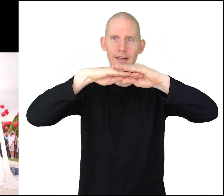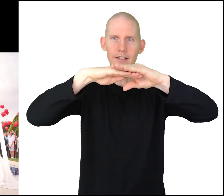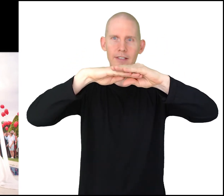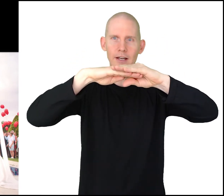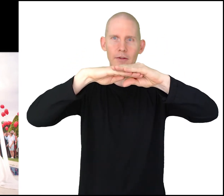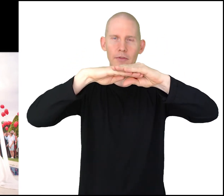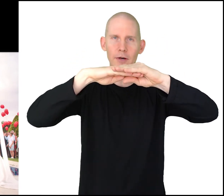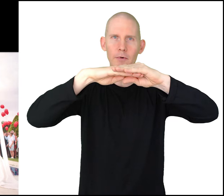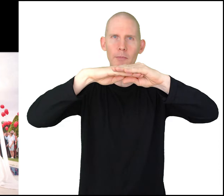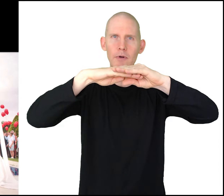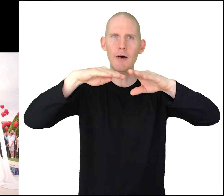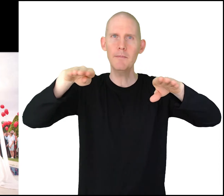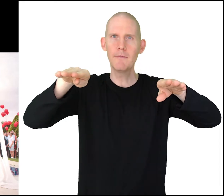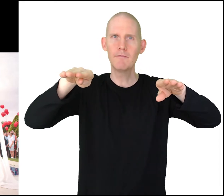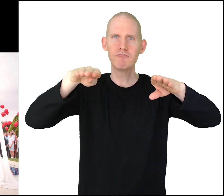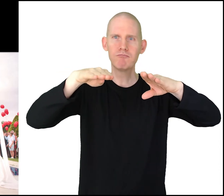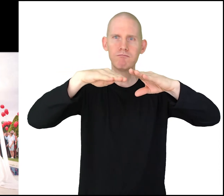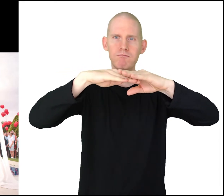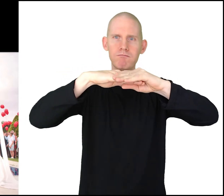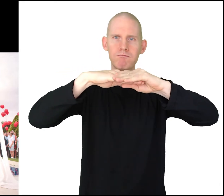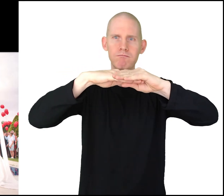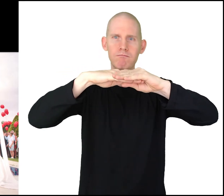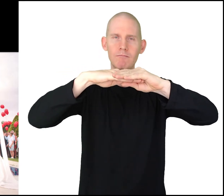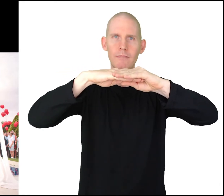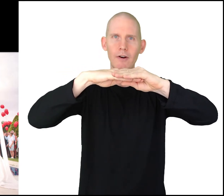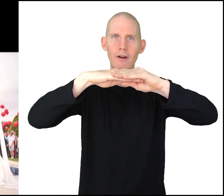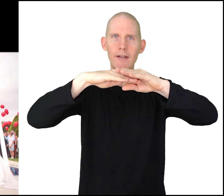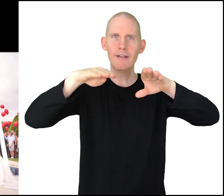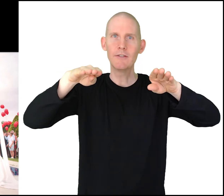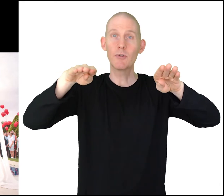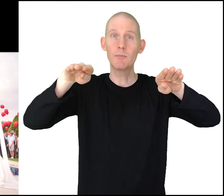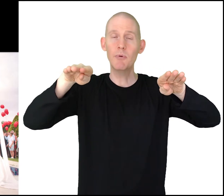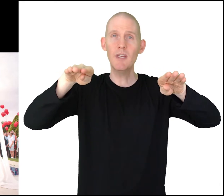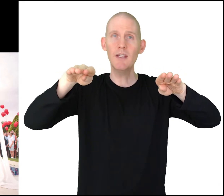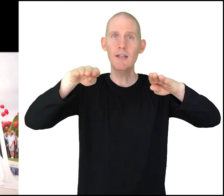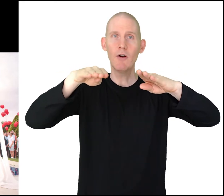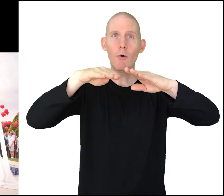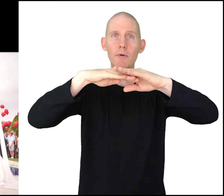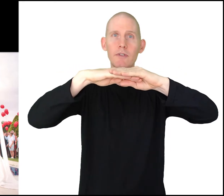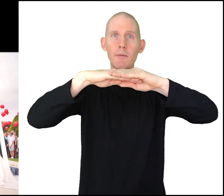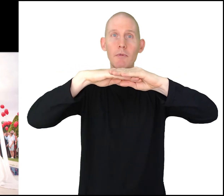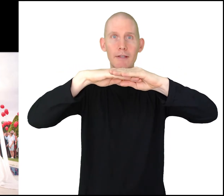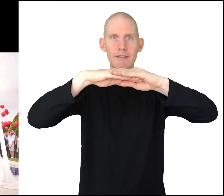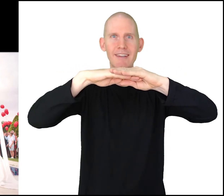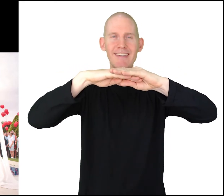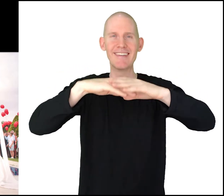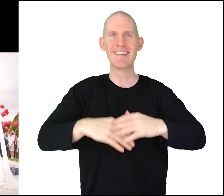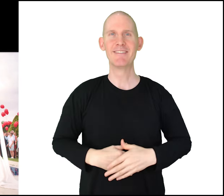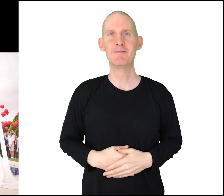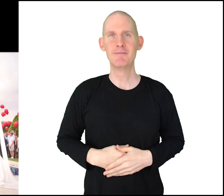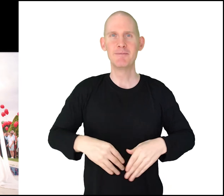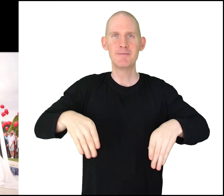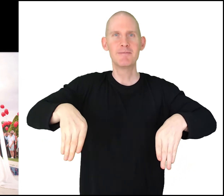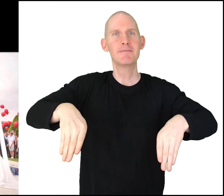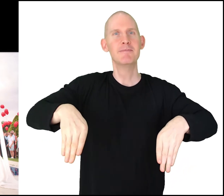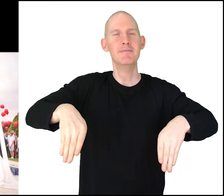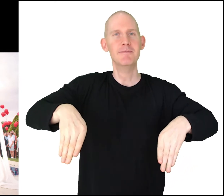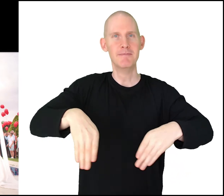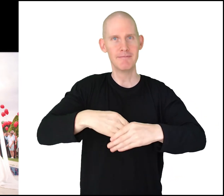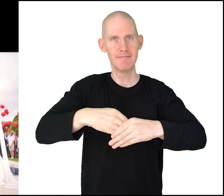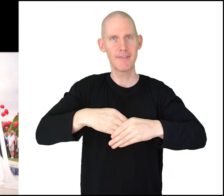All right, can you see how the thumb opened up? All right, so it's B, opens up, lets it in.